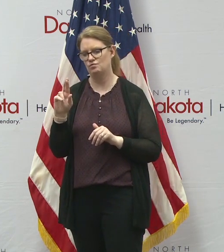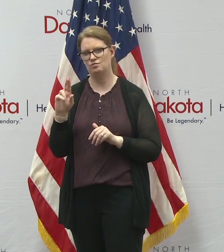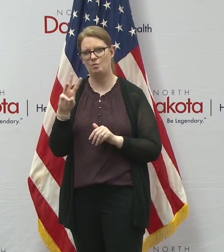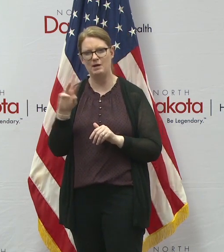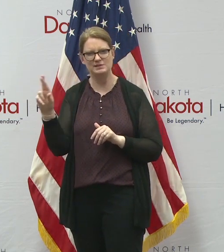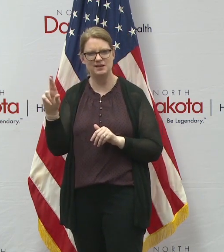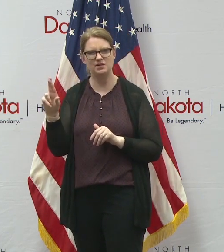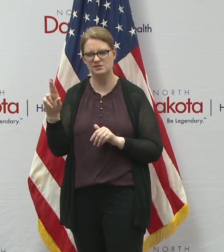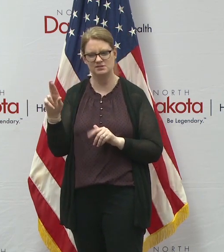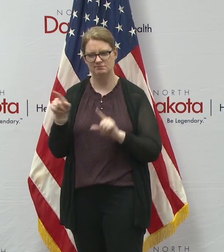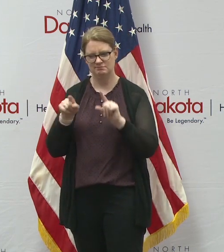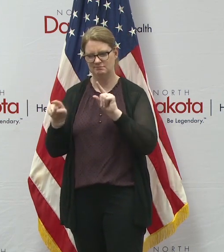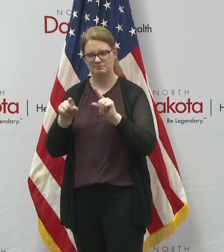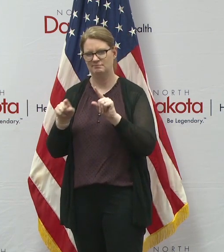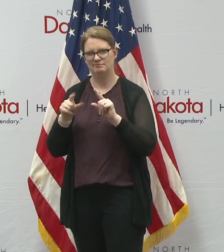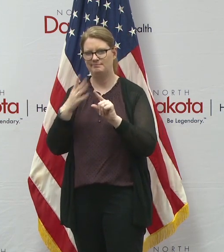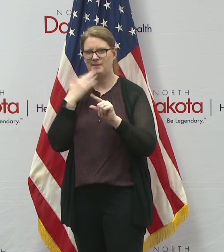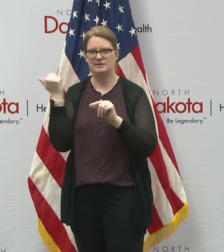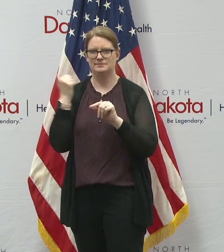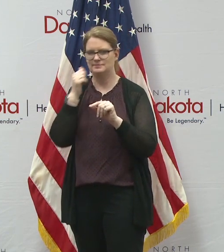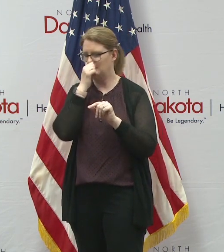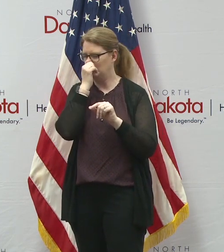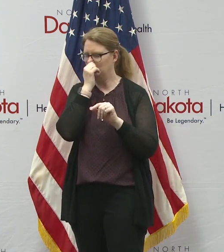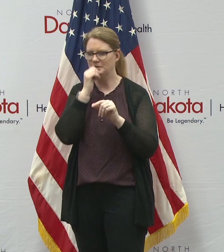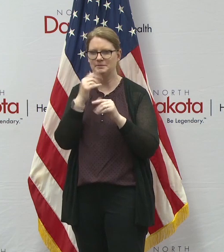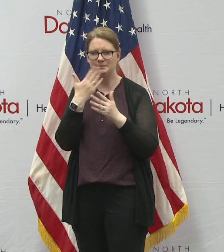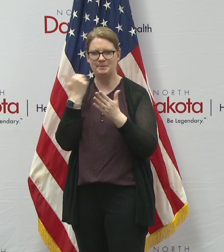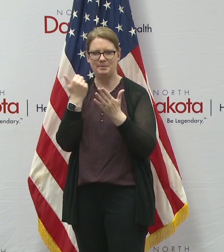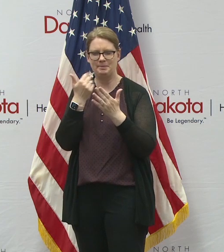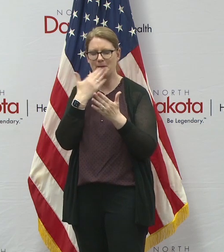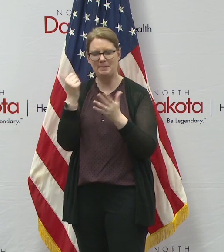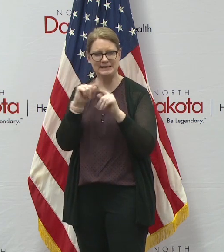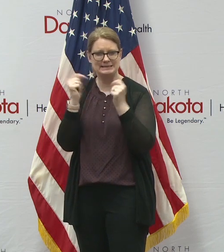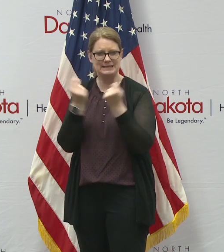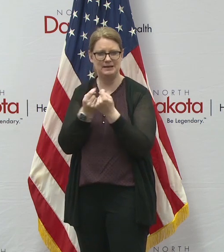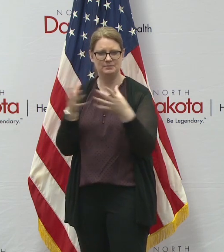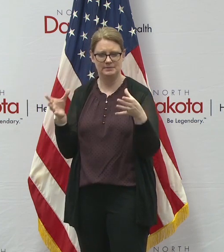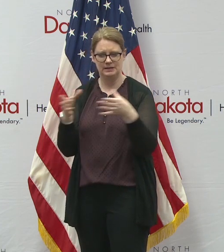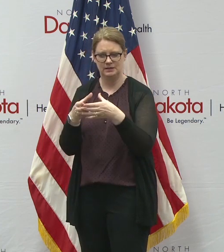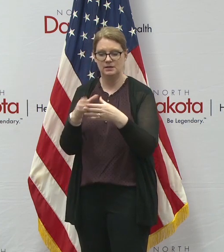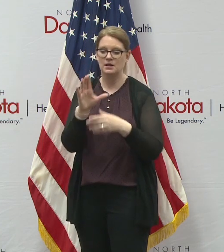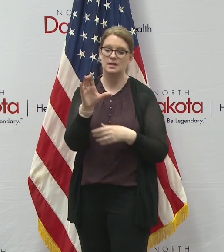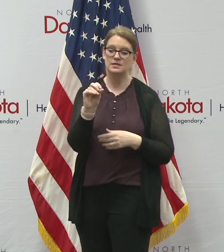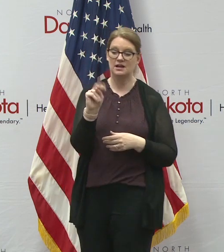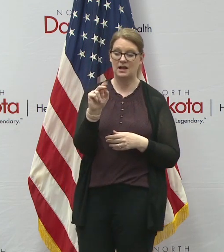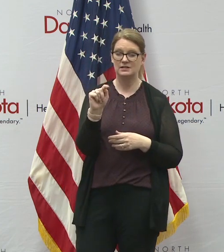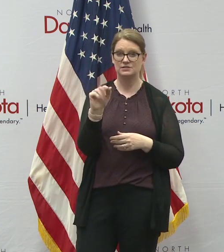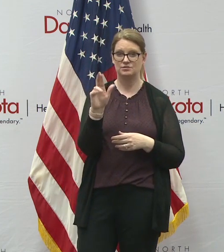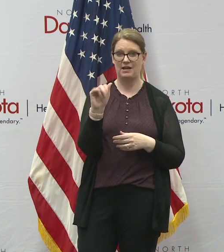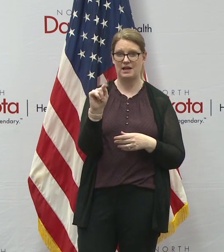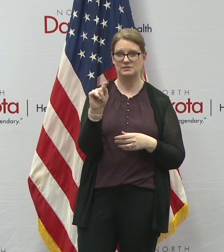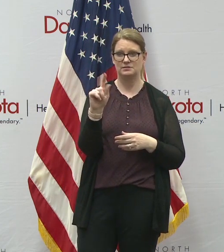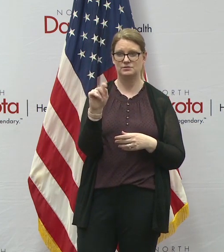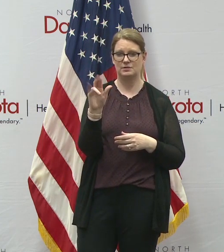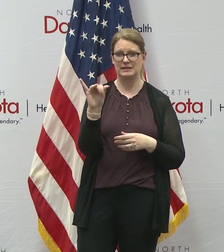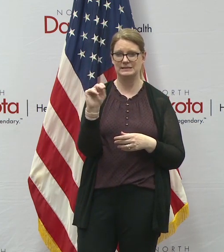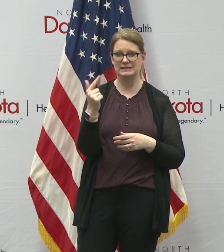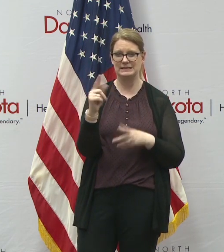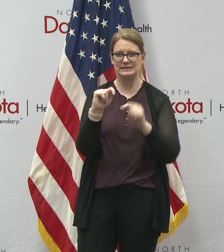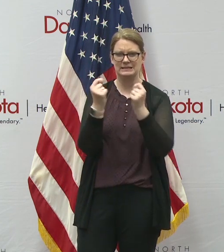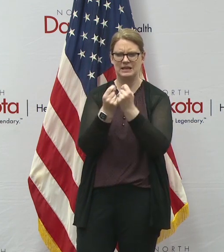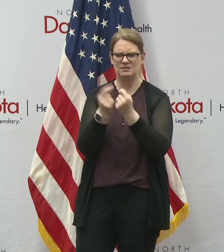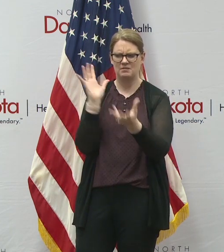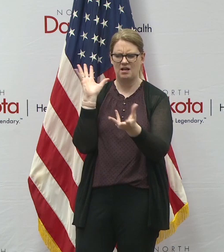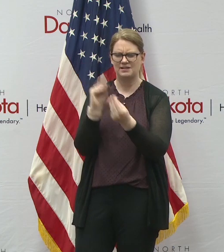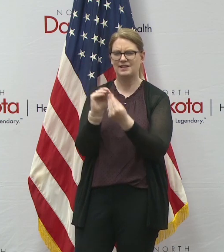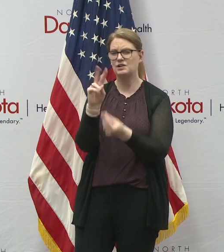can't complete a pass without them, and we need to have both of those. And that's why our contact tracing team, I think we've got close to 250 people